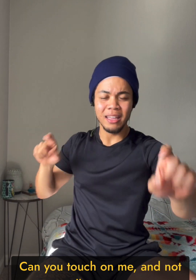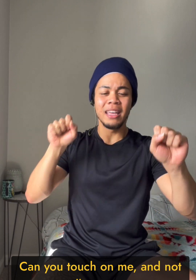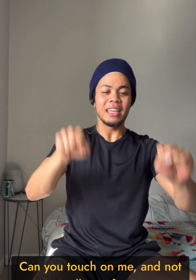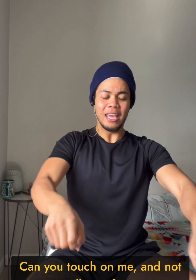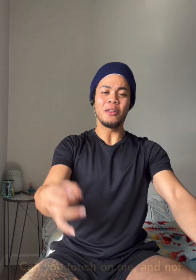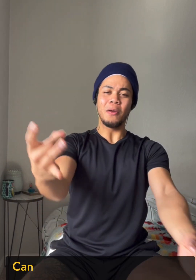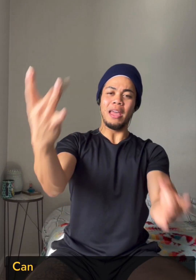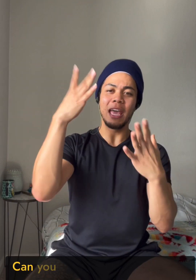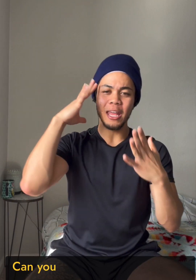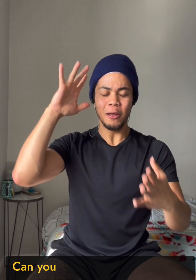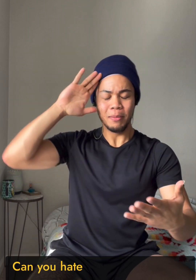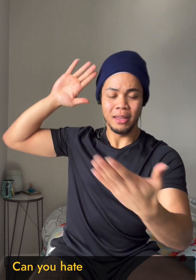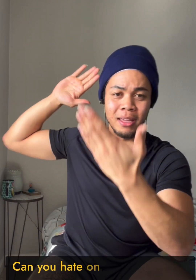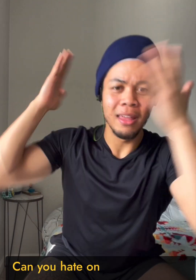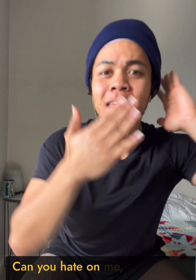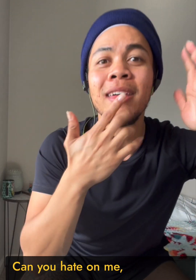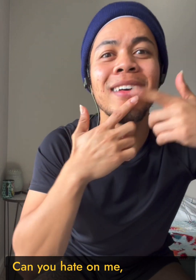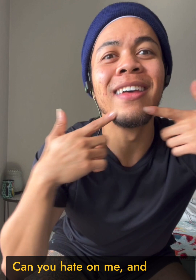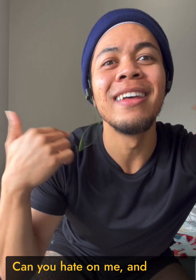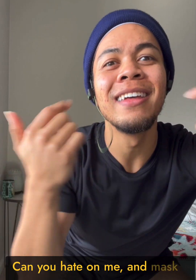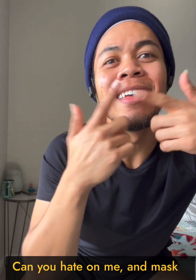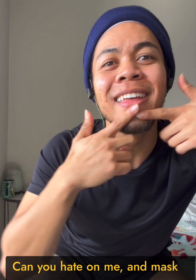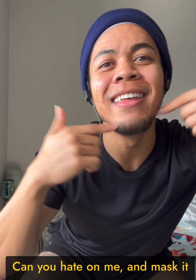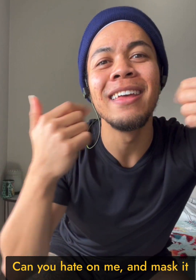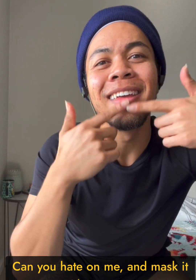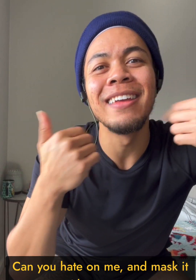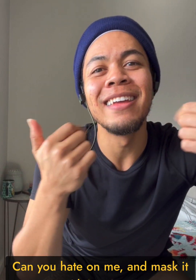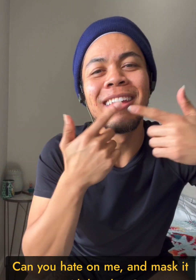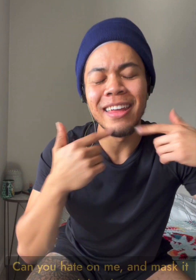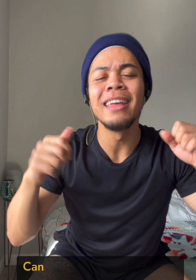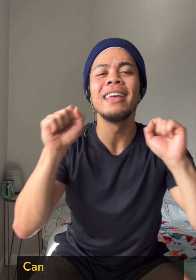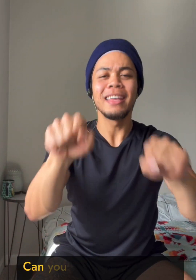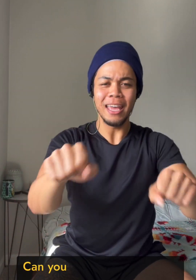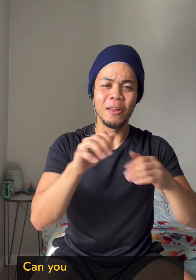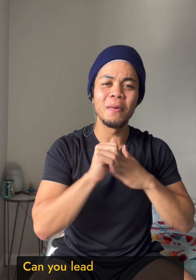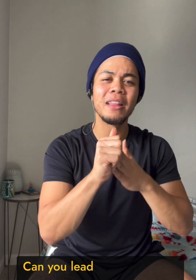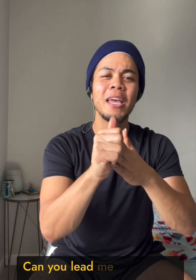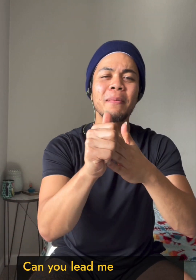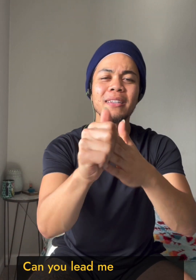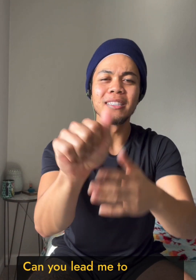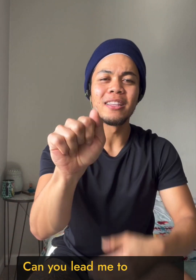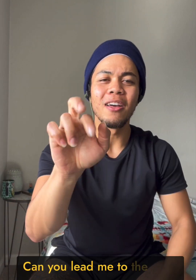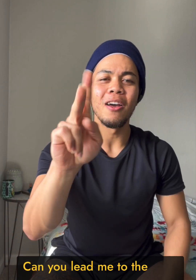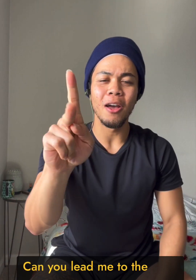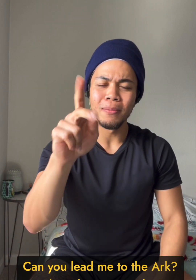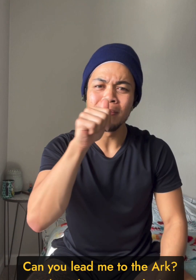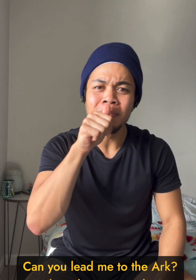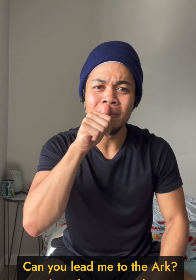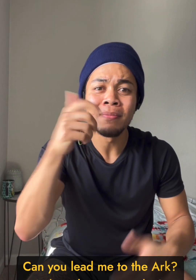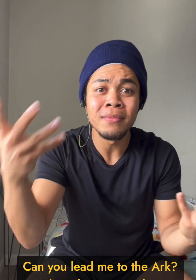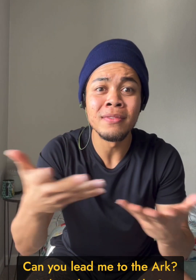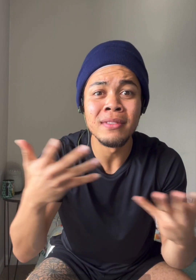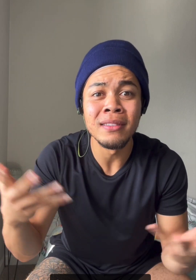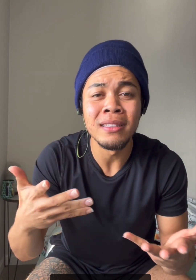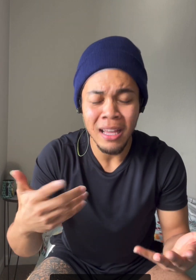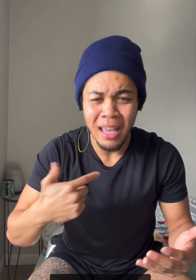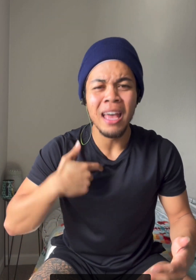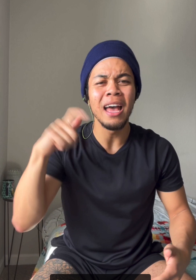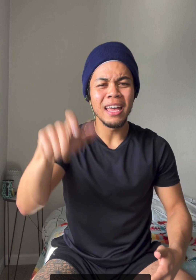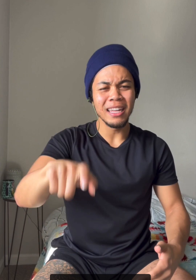Can you hate on me and mask it with laughter? Can you leave me to the app, what's the password? I need